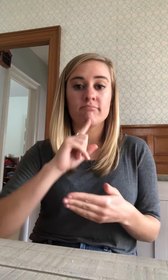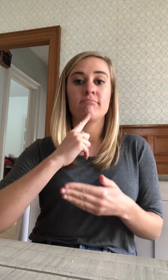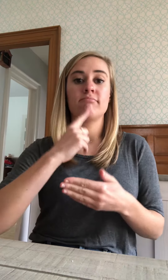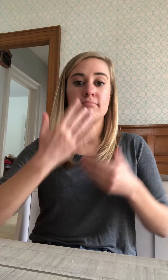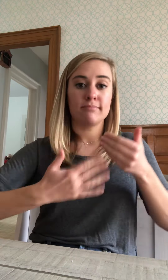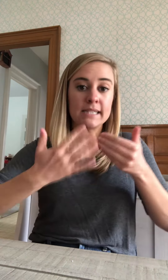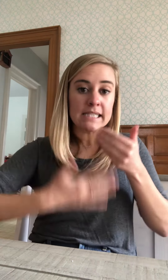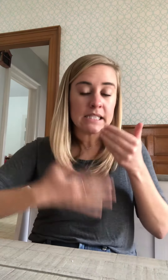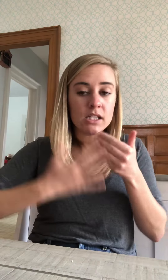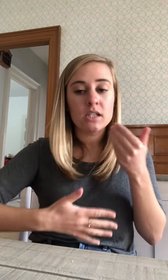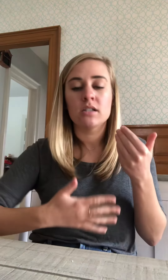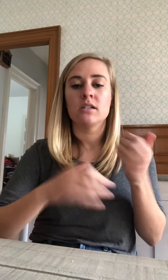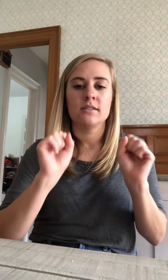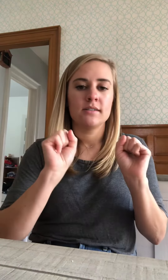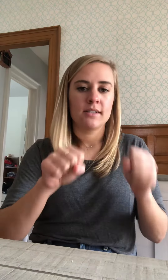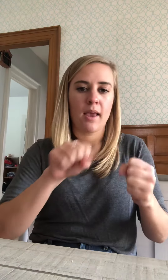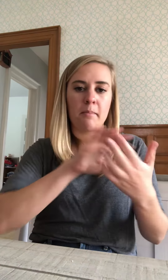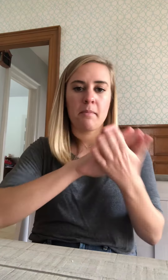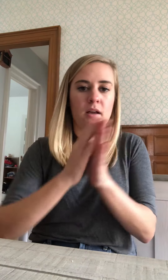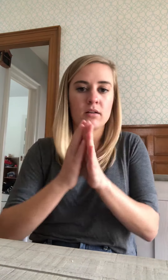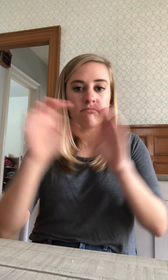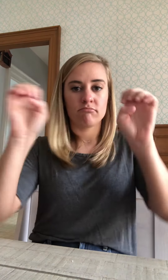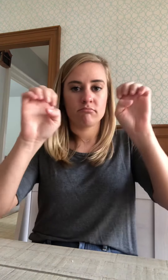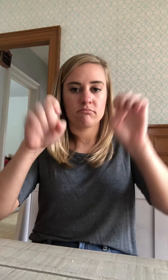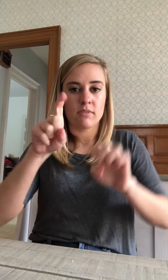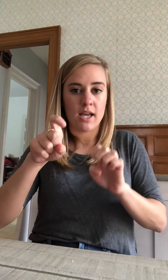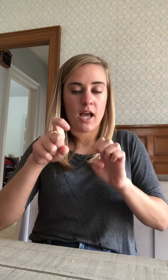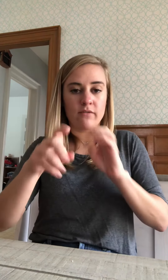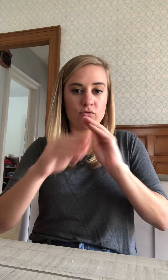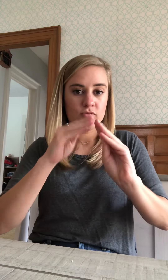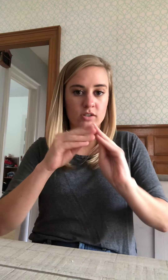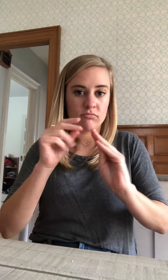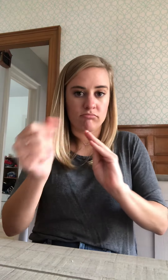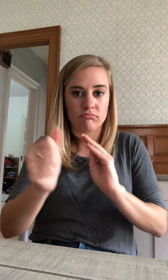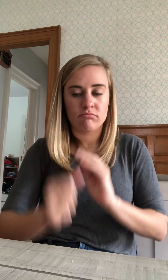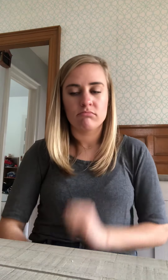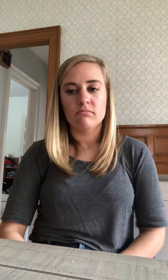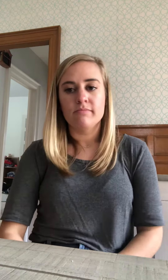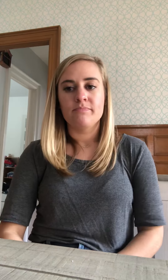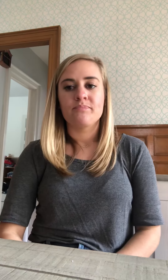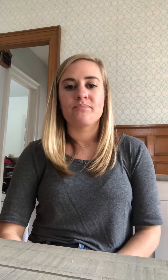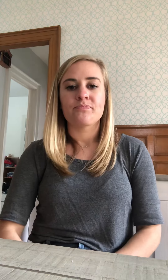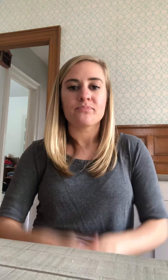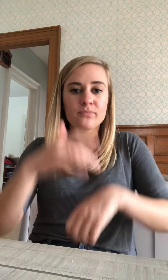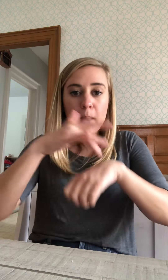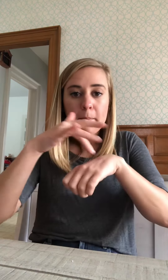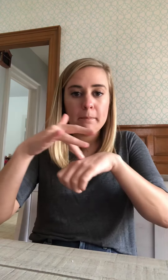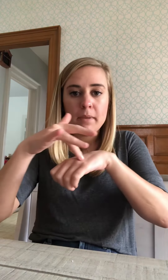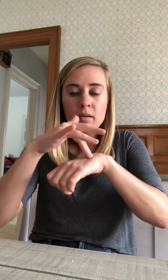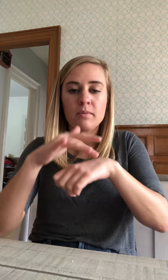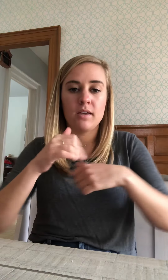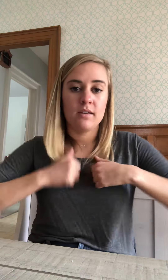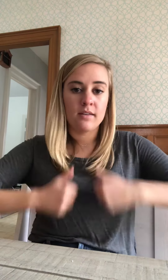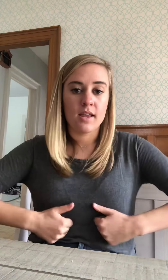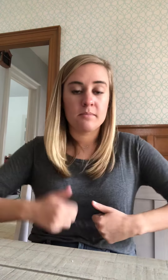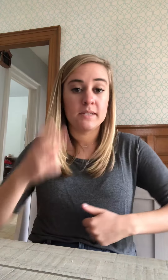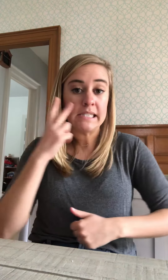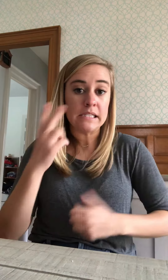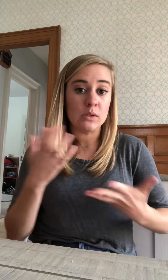this can be an emergency that needs to be fixed immediately. You want to palpate the anatomic structures, see what you can feel that's